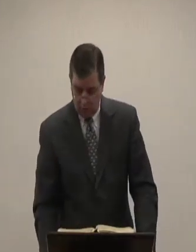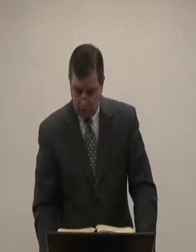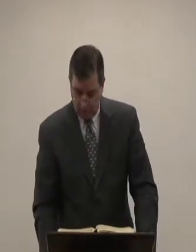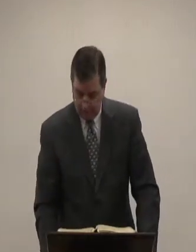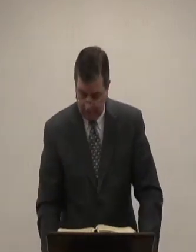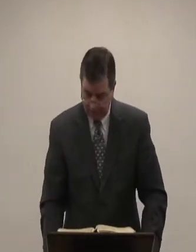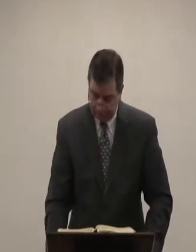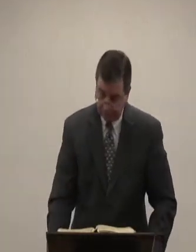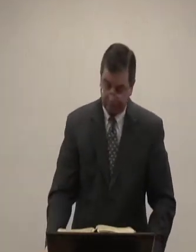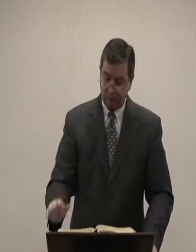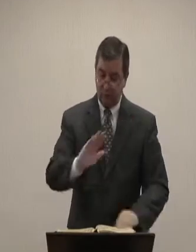doctrine.